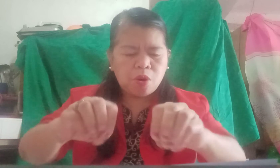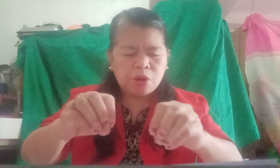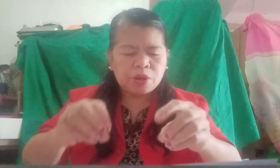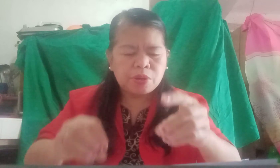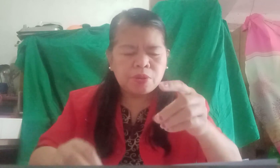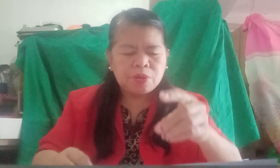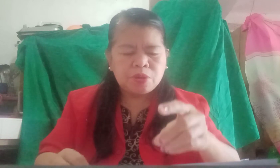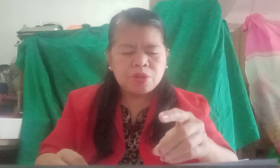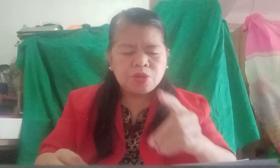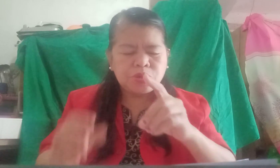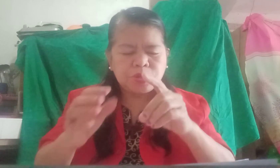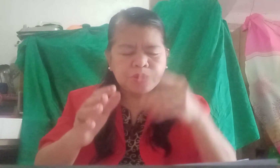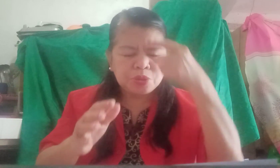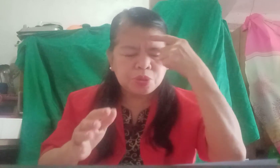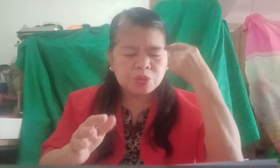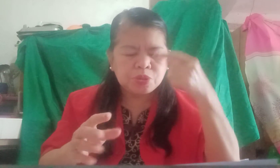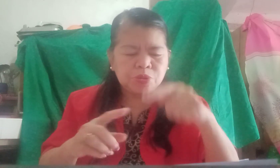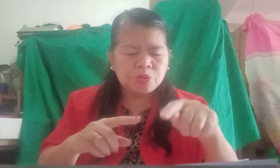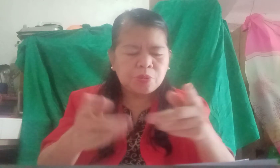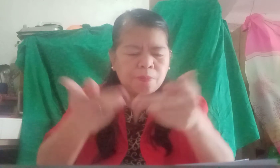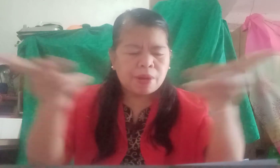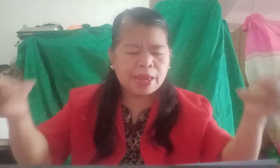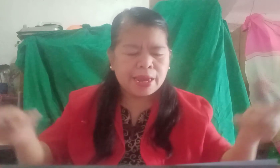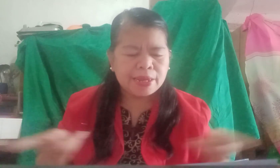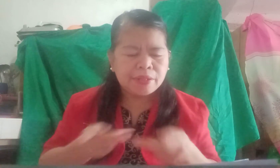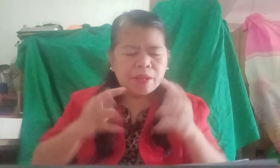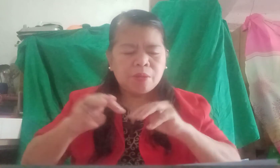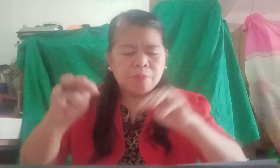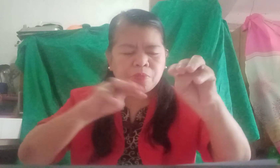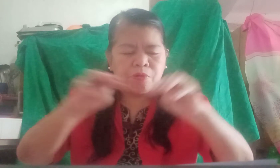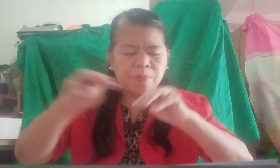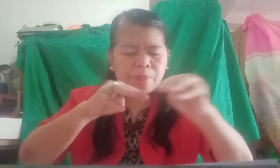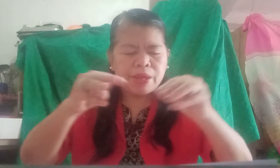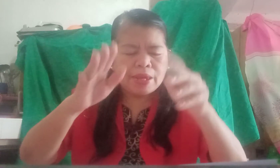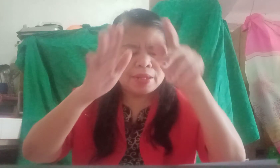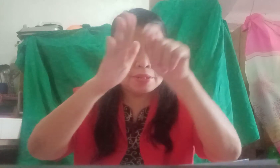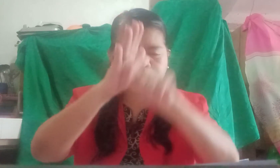occur due to plate movements.